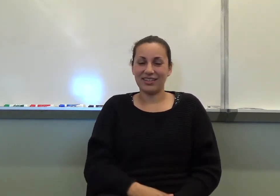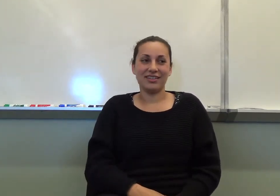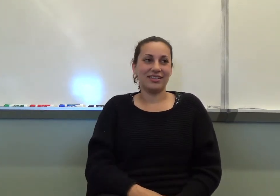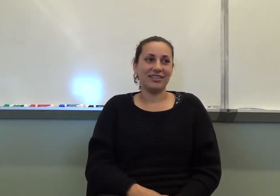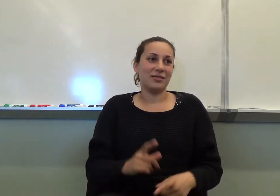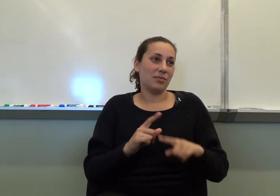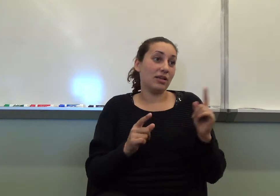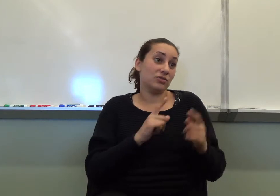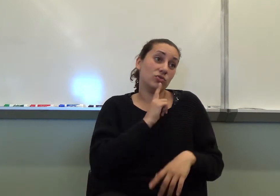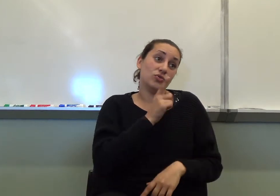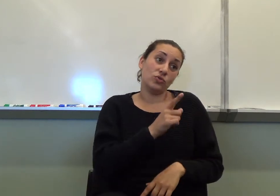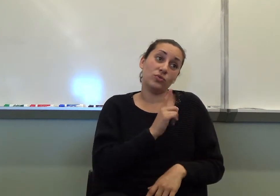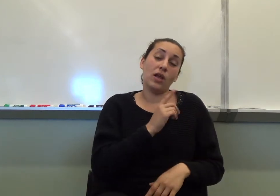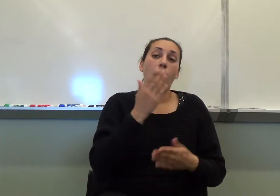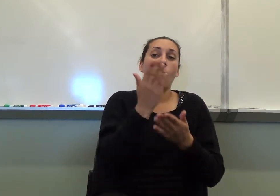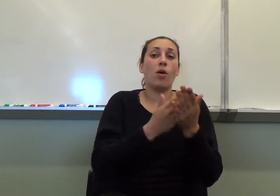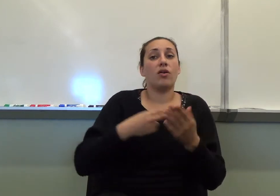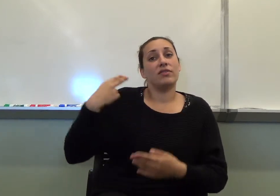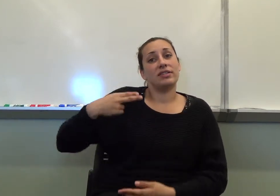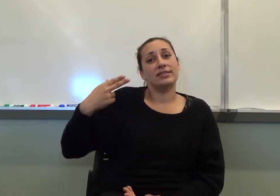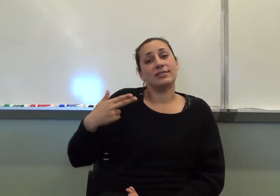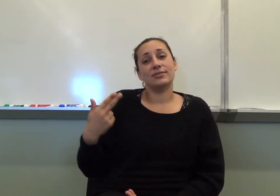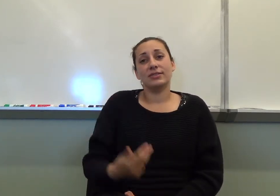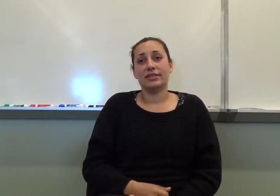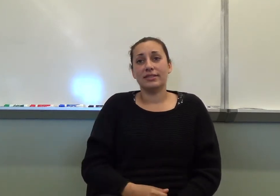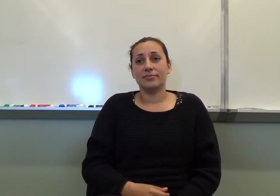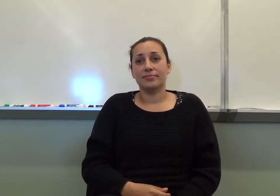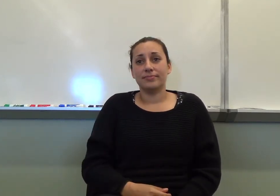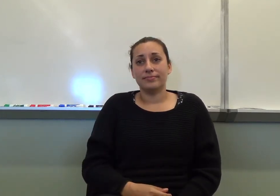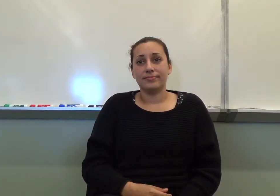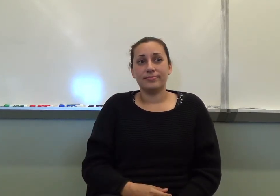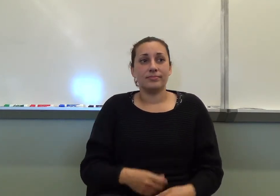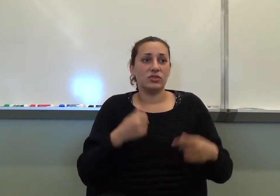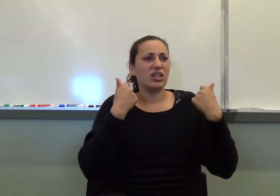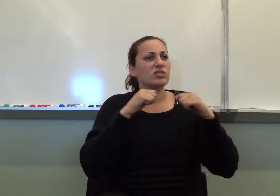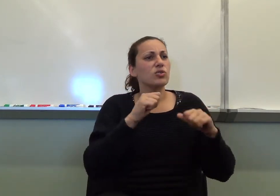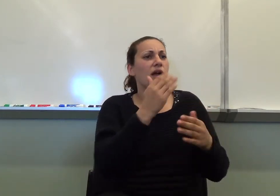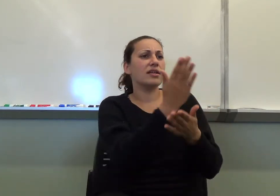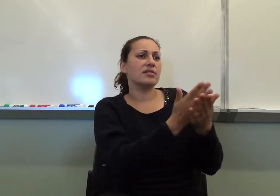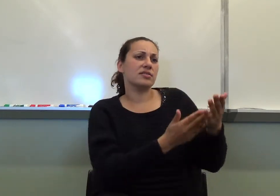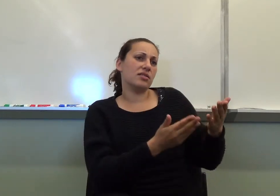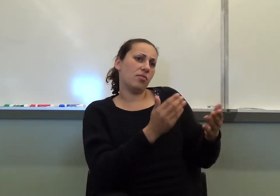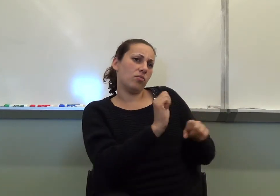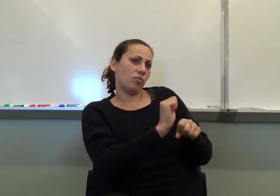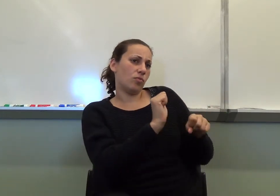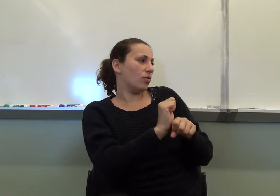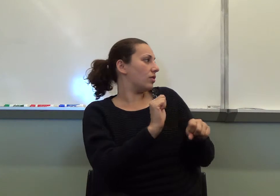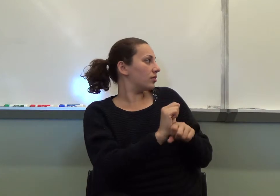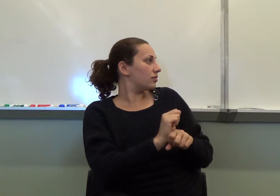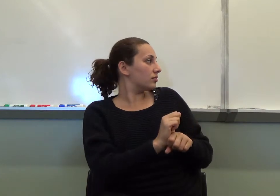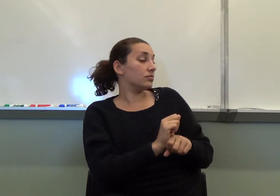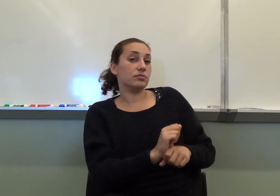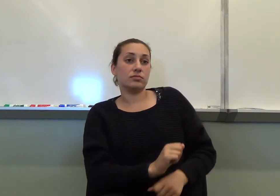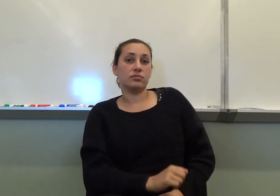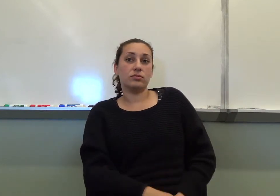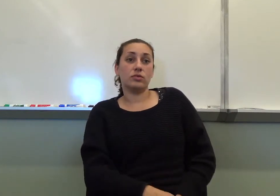part of history. So, let's do some work here. His original right triangle looked like